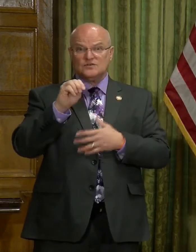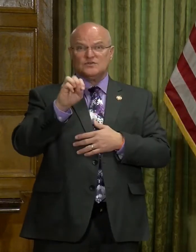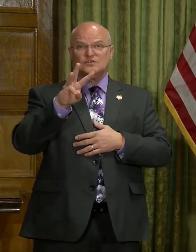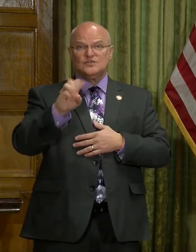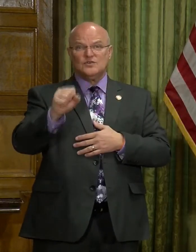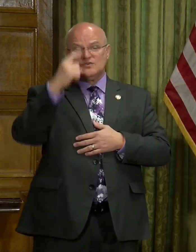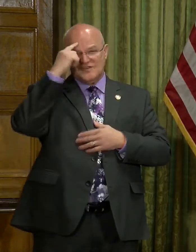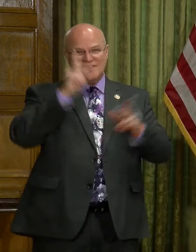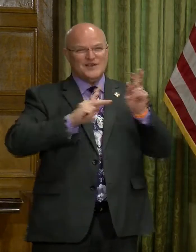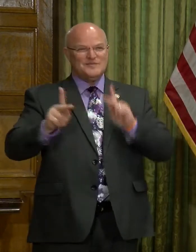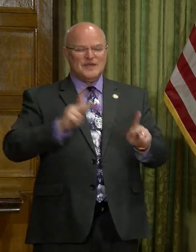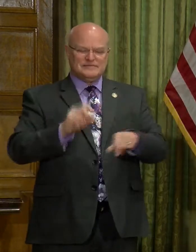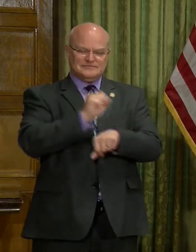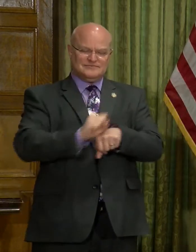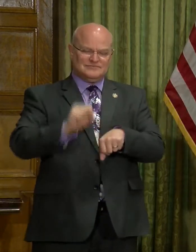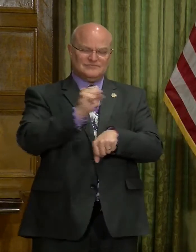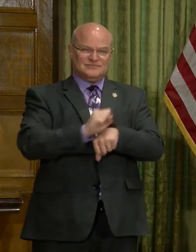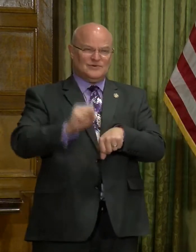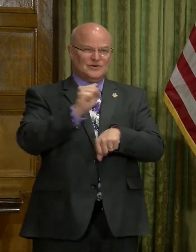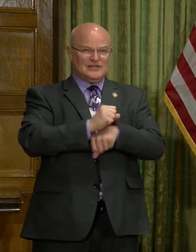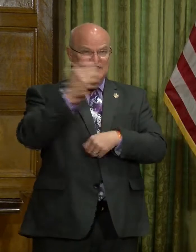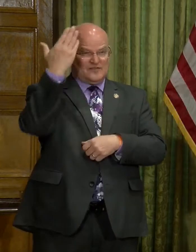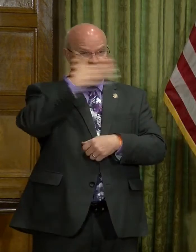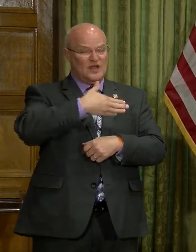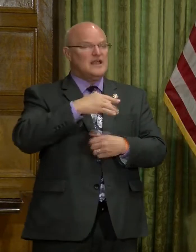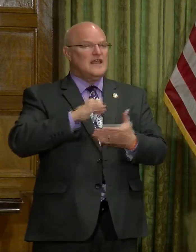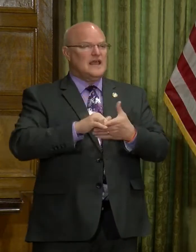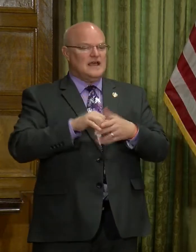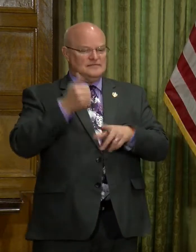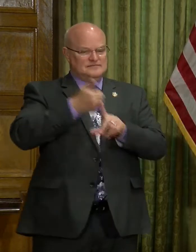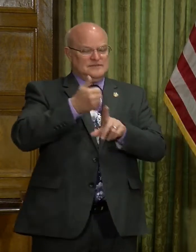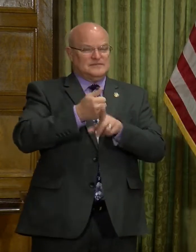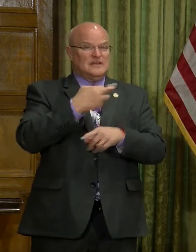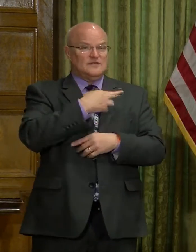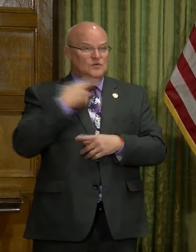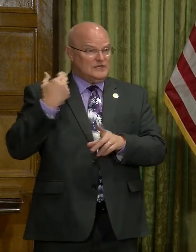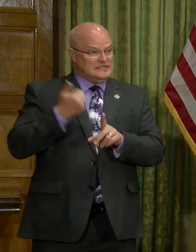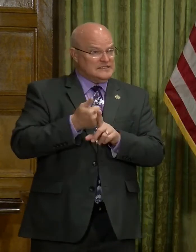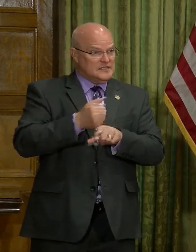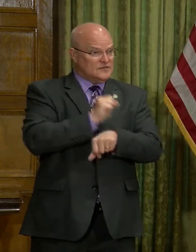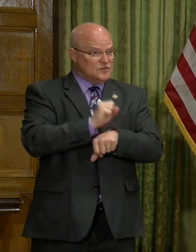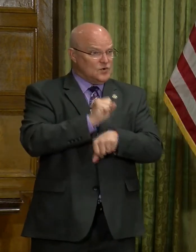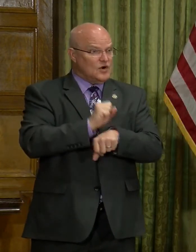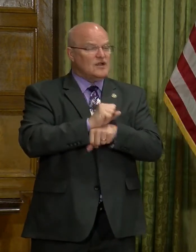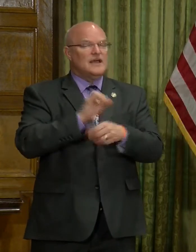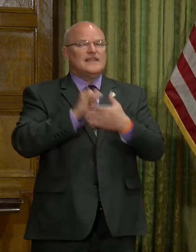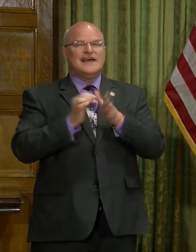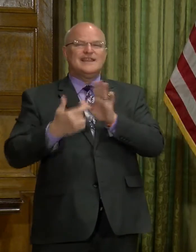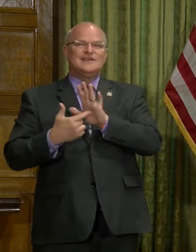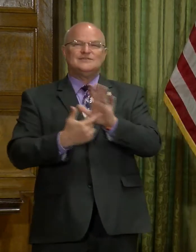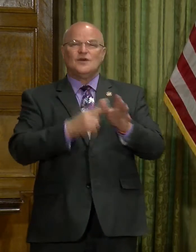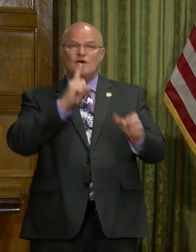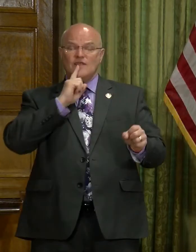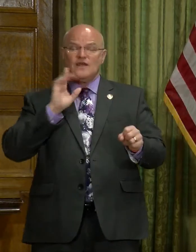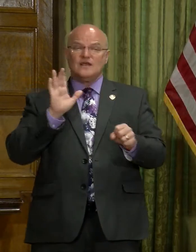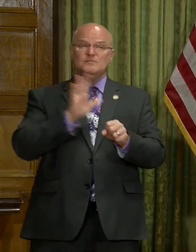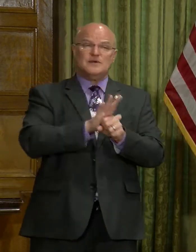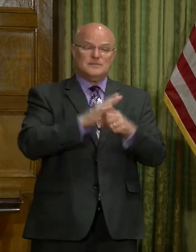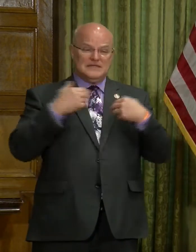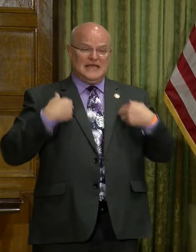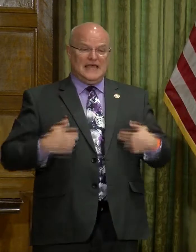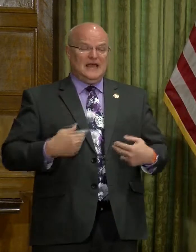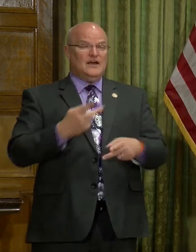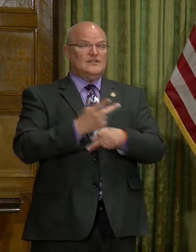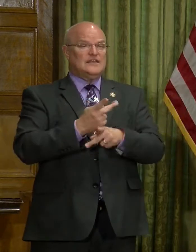for those that have been on the front line, that have been putting themselves at risk, that has shown their commitment to health